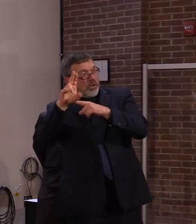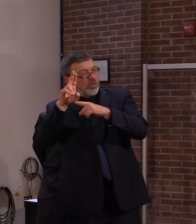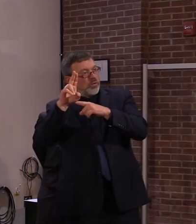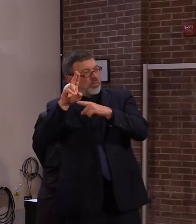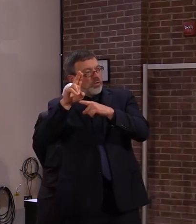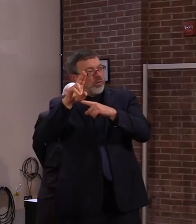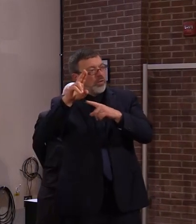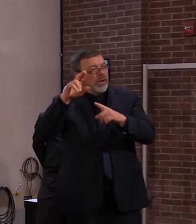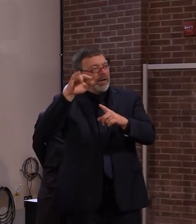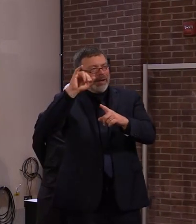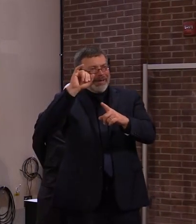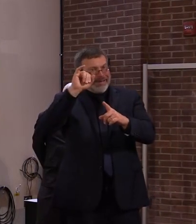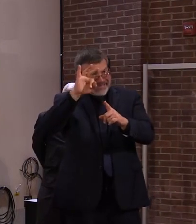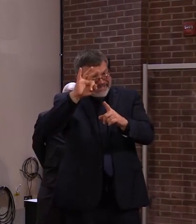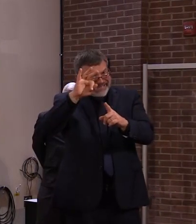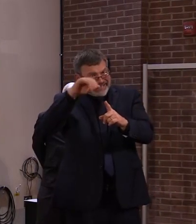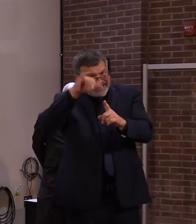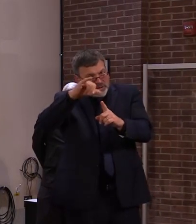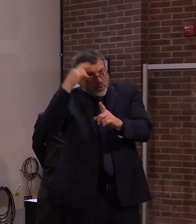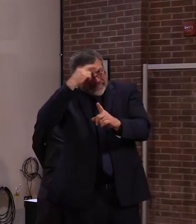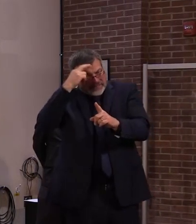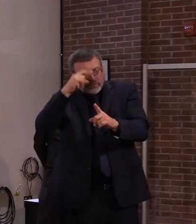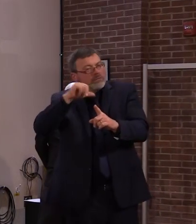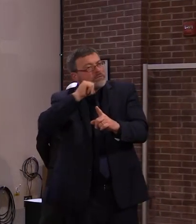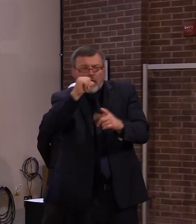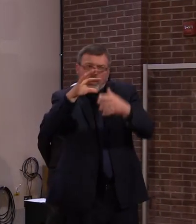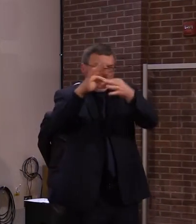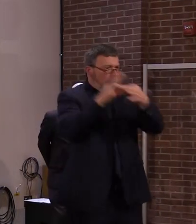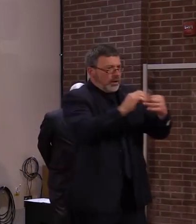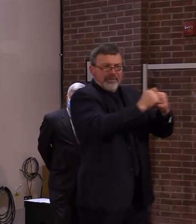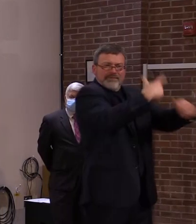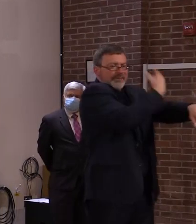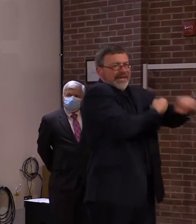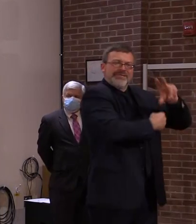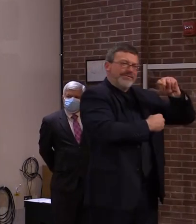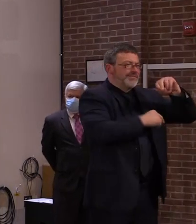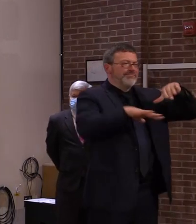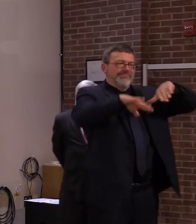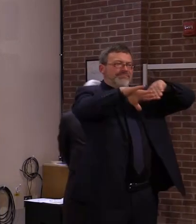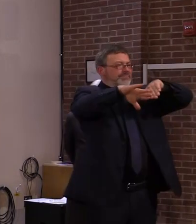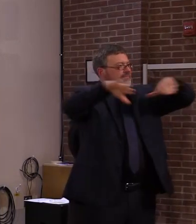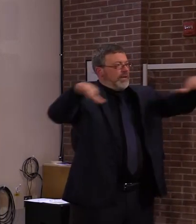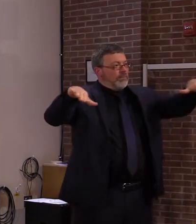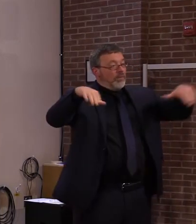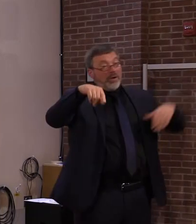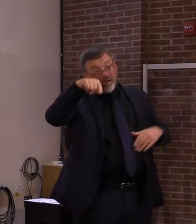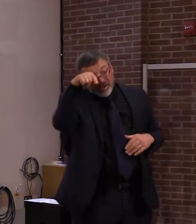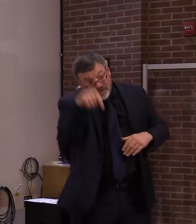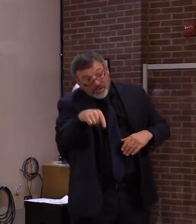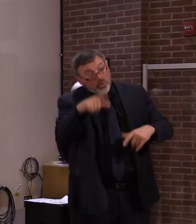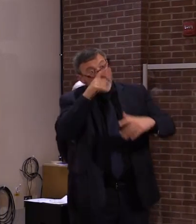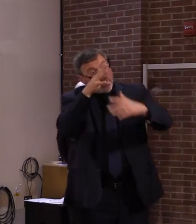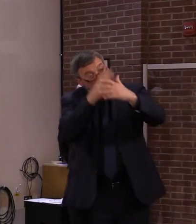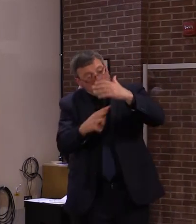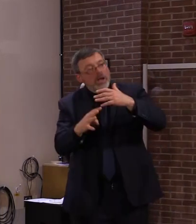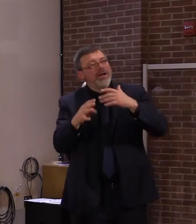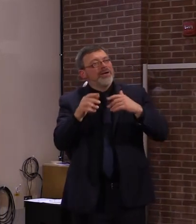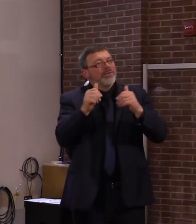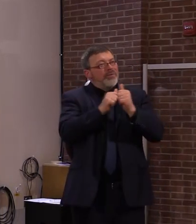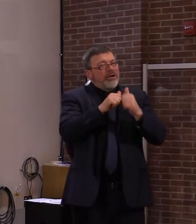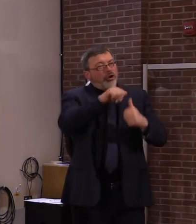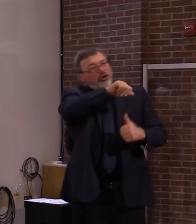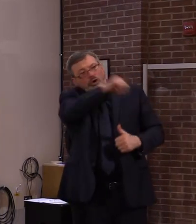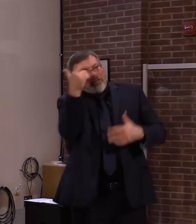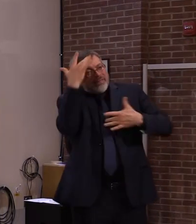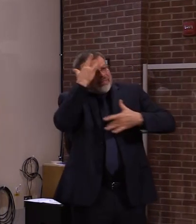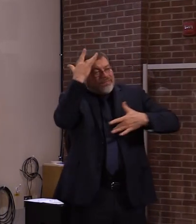post-vaccination related. They are chronic disease related and acute infection related, as well